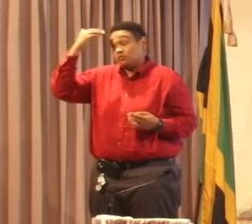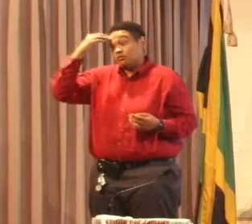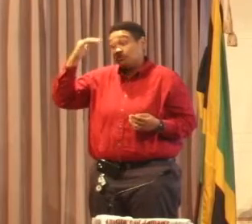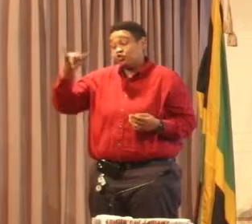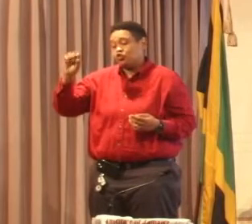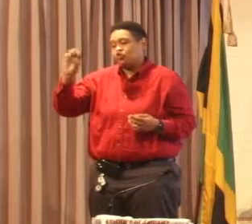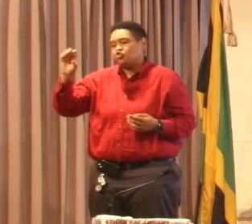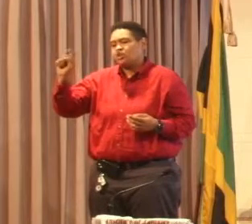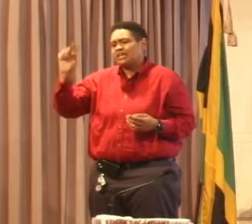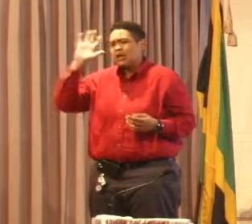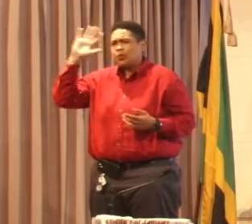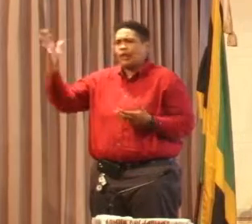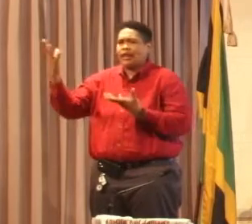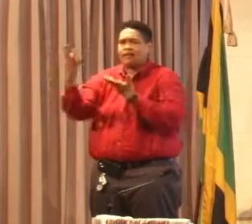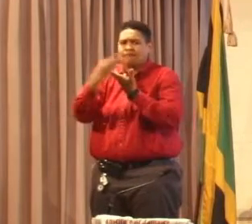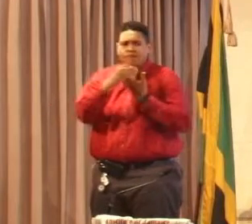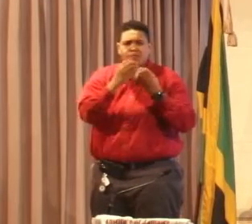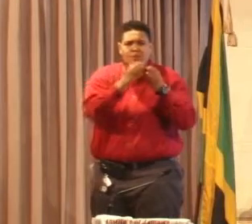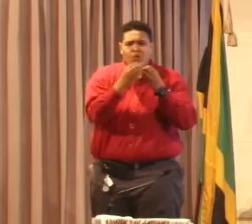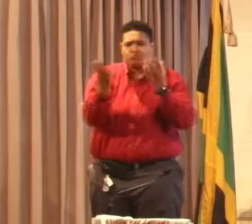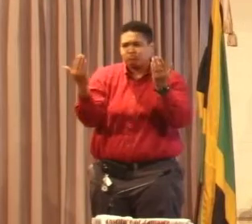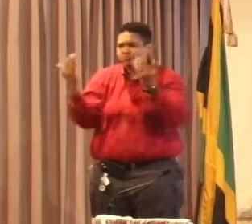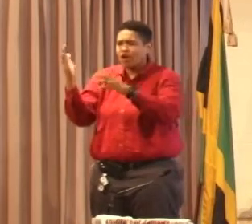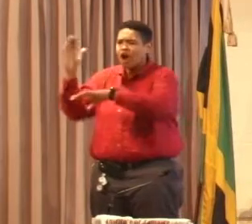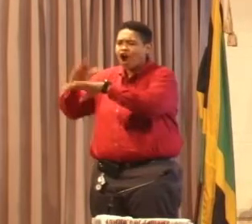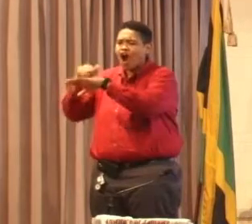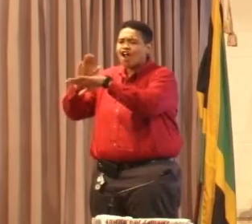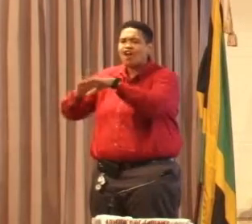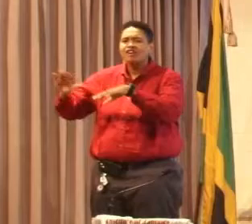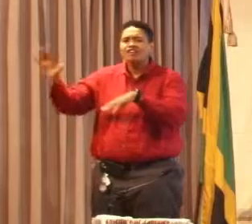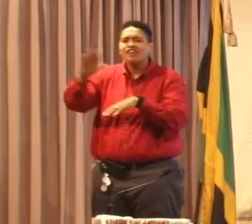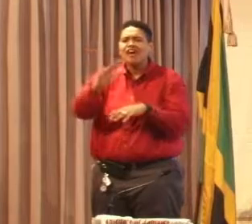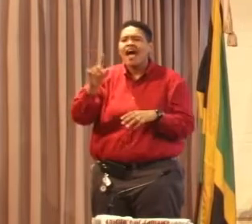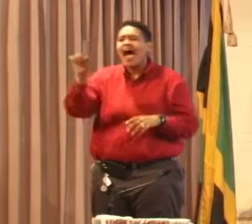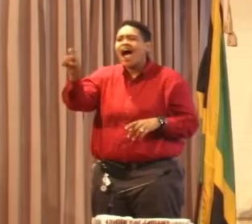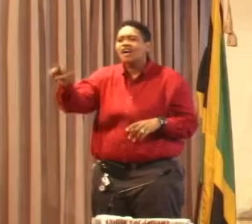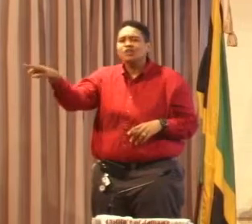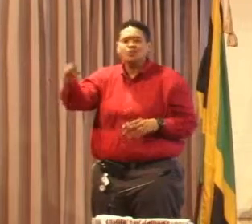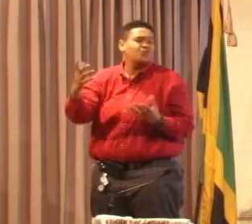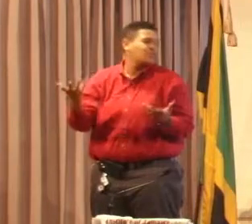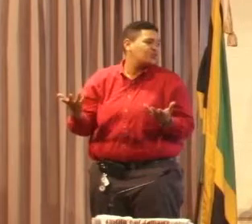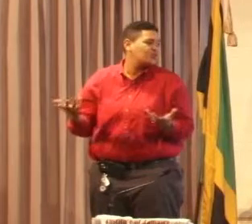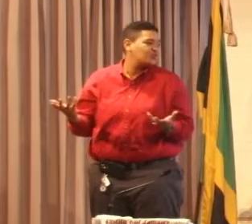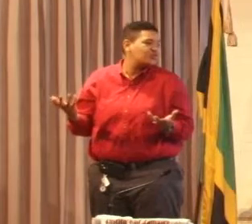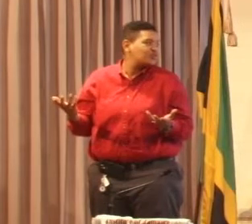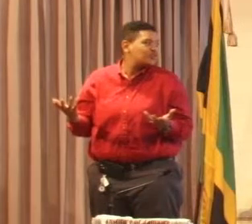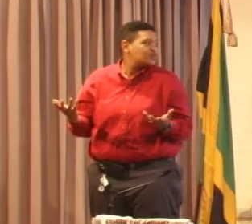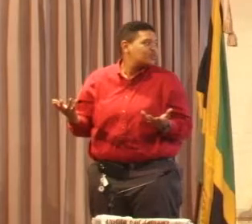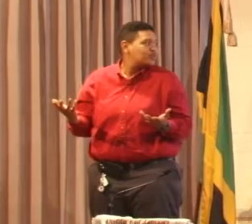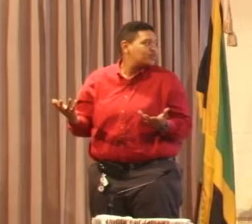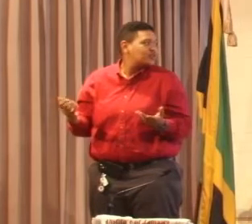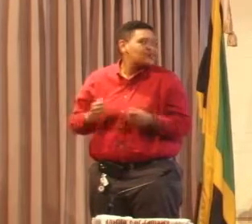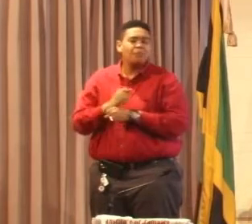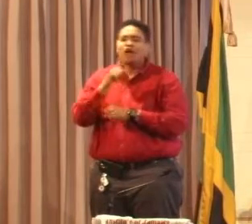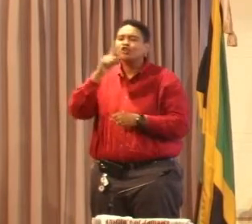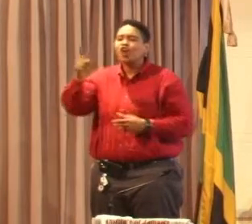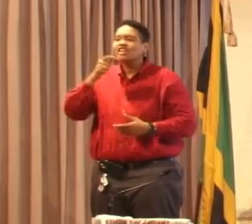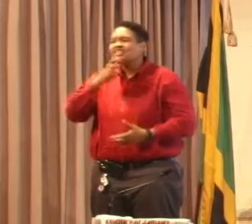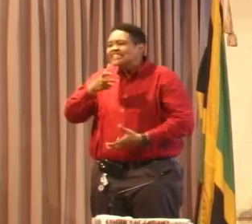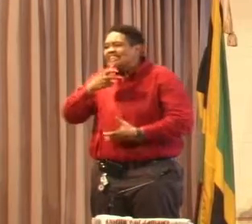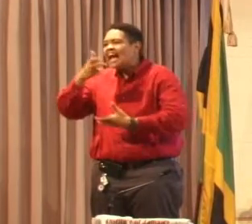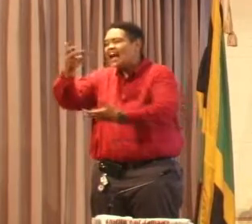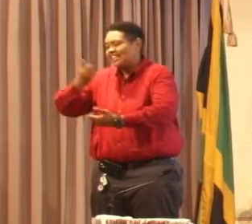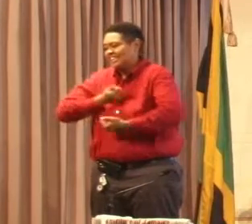Josette will engage you by calling you out and asking that you make sure that your voices are